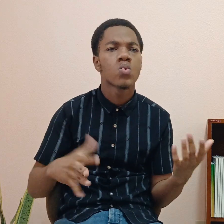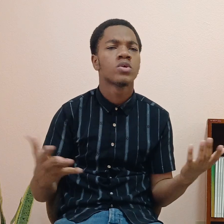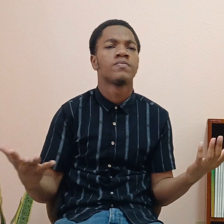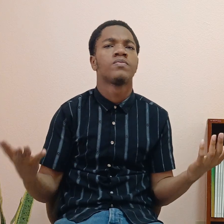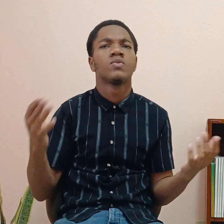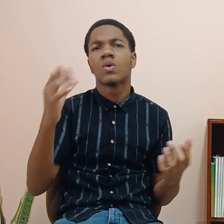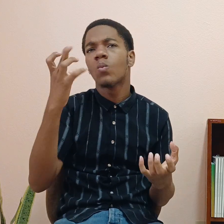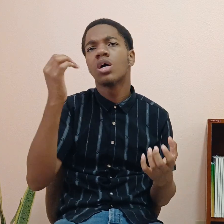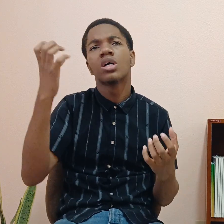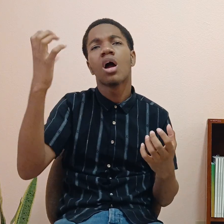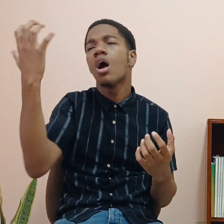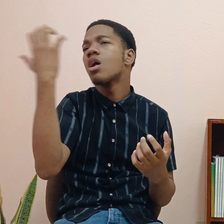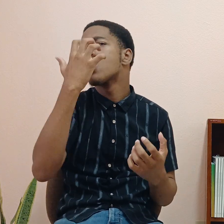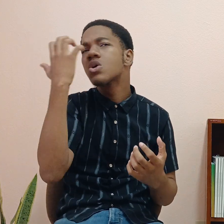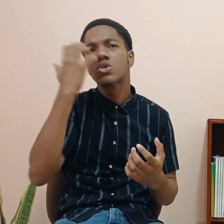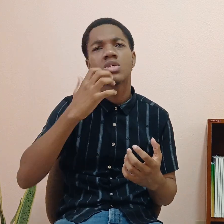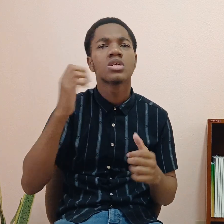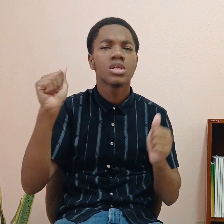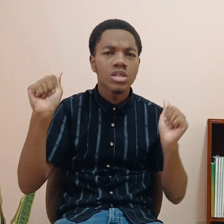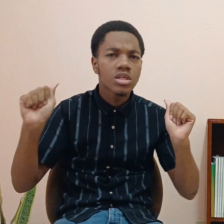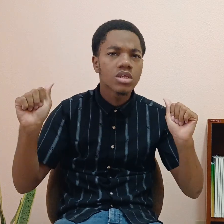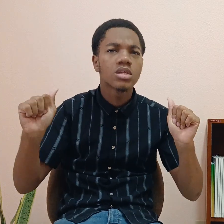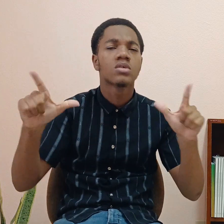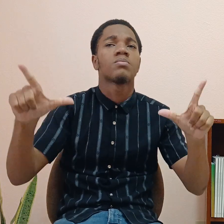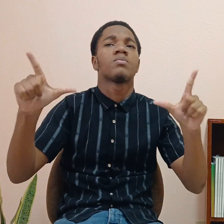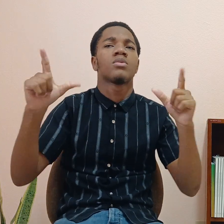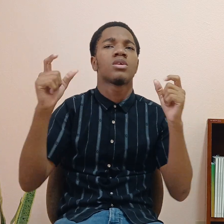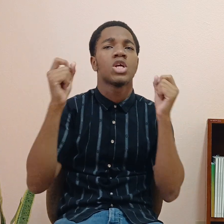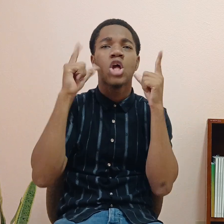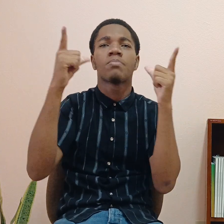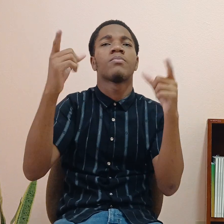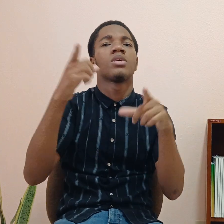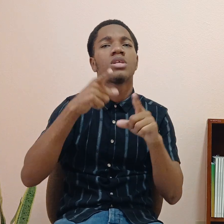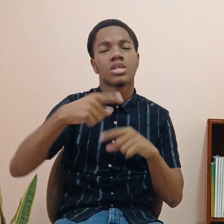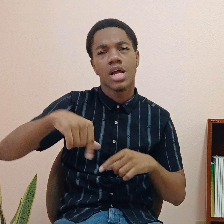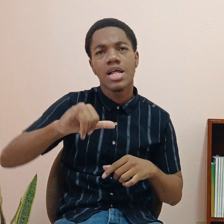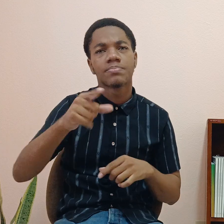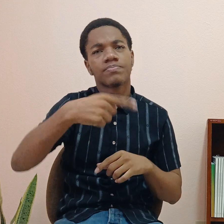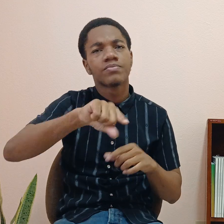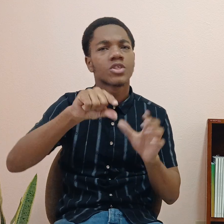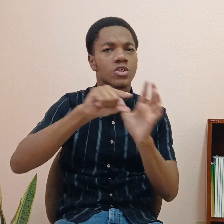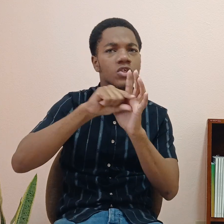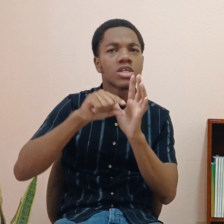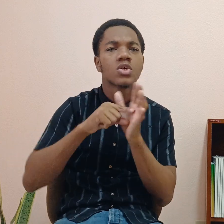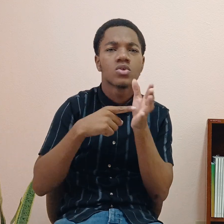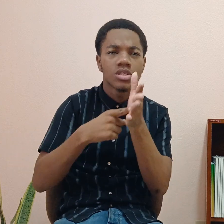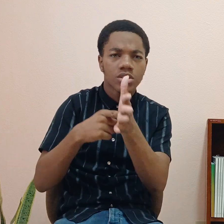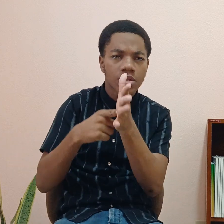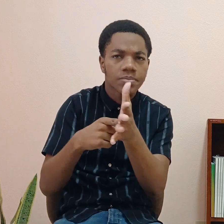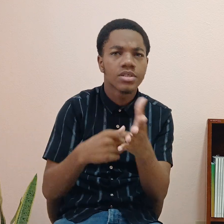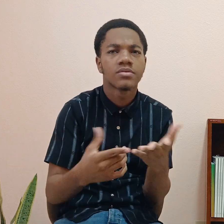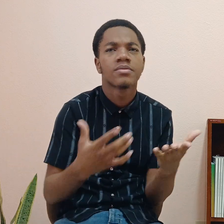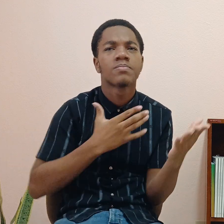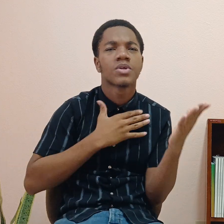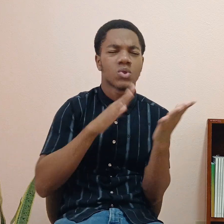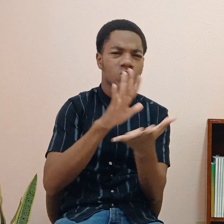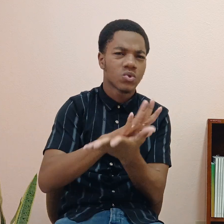the way that we as a grade have represented the school by performing well